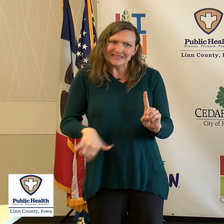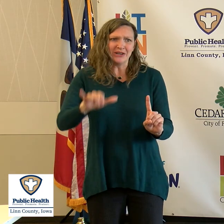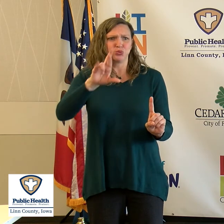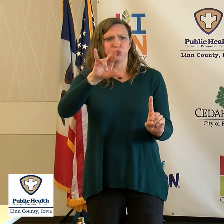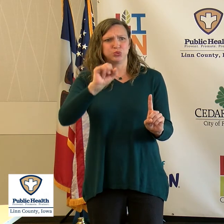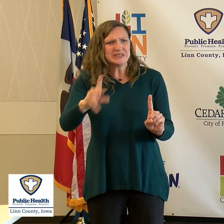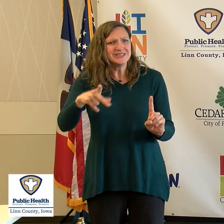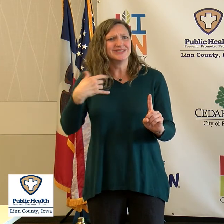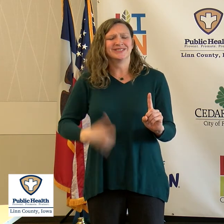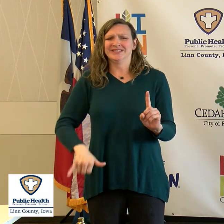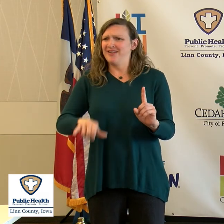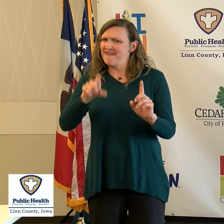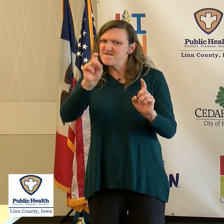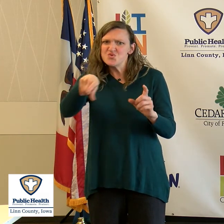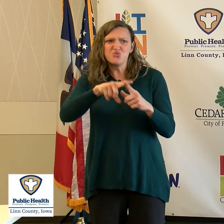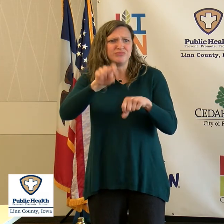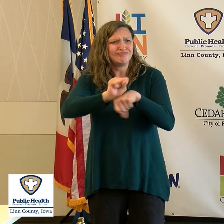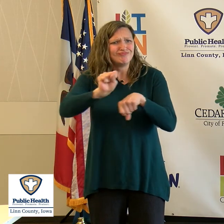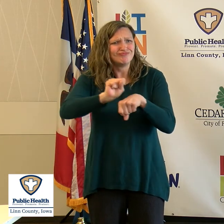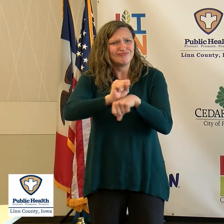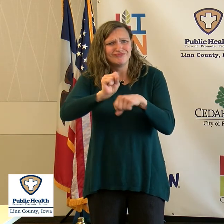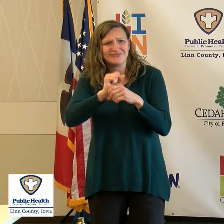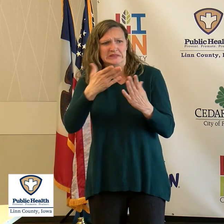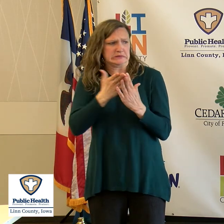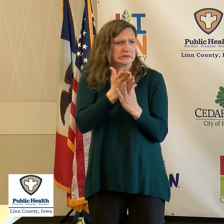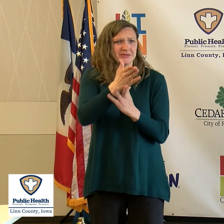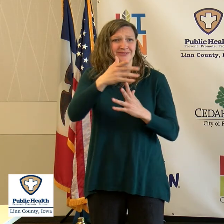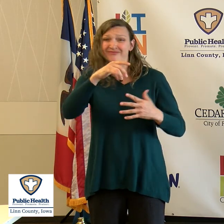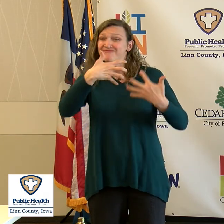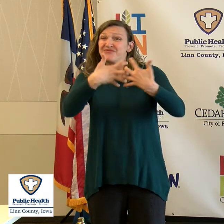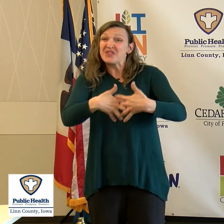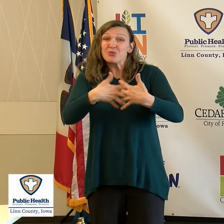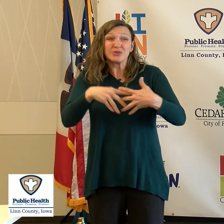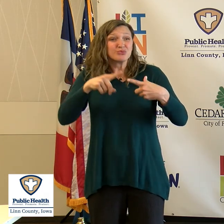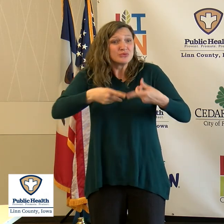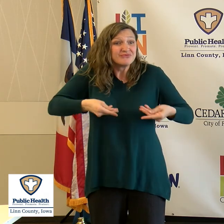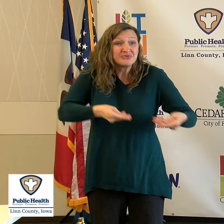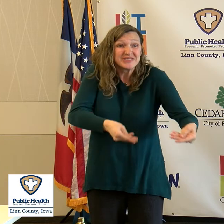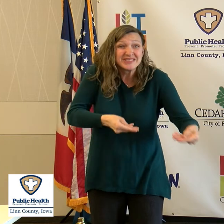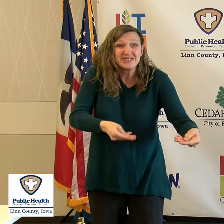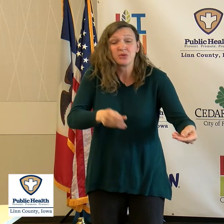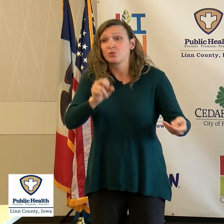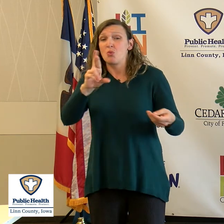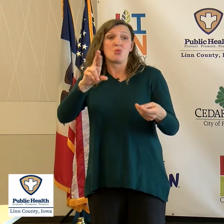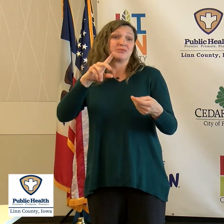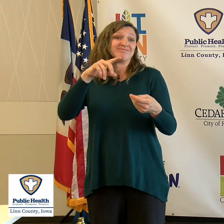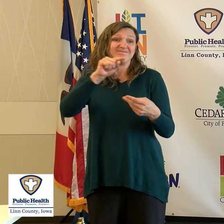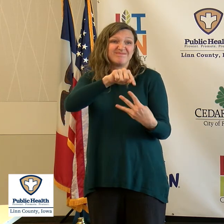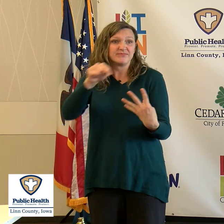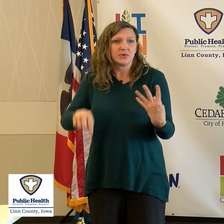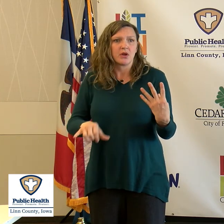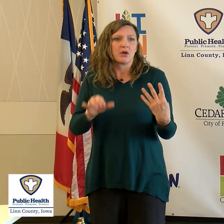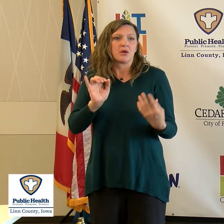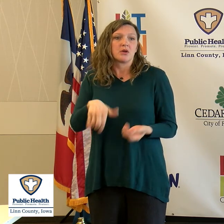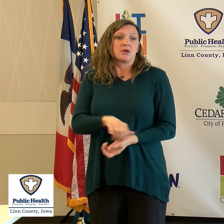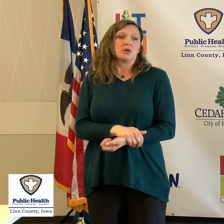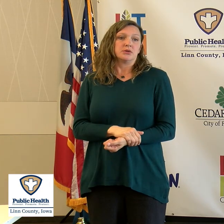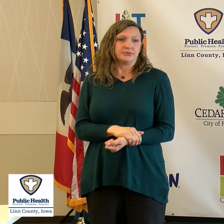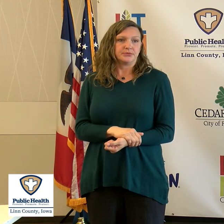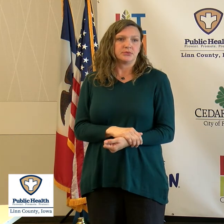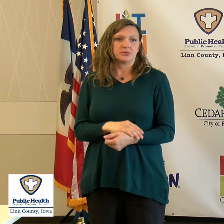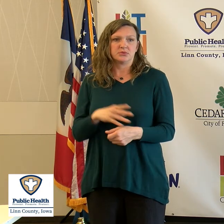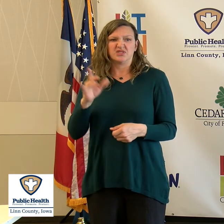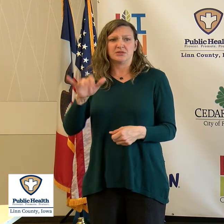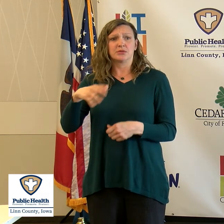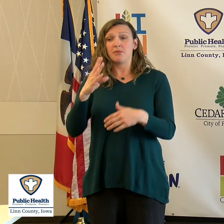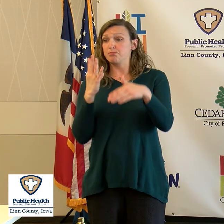plants and large manufacturing facilities across the state are immigrants, refugees, or belong to racial or ethnic